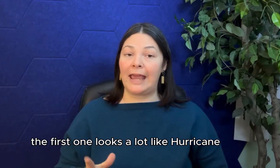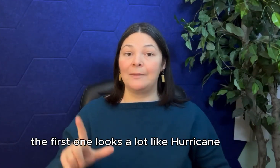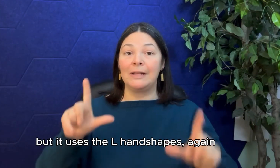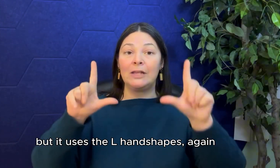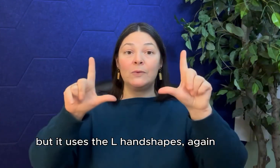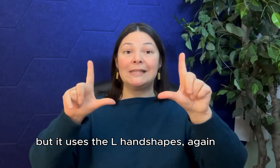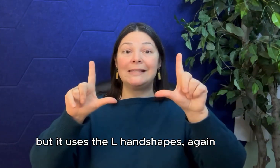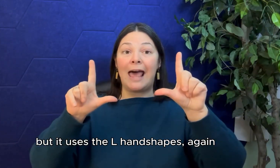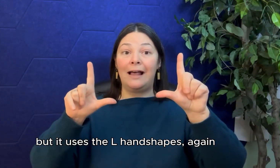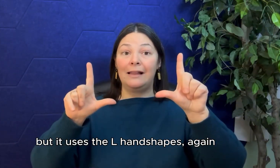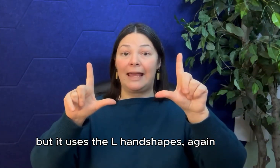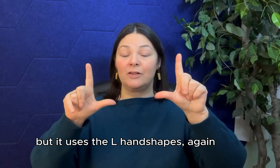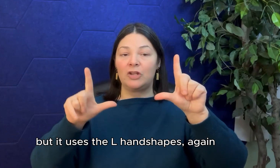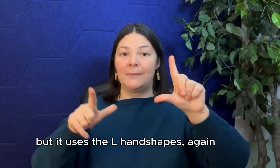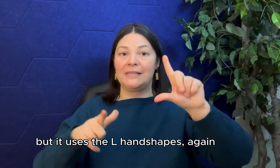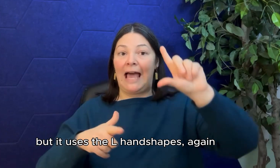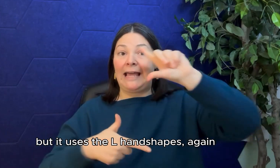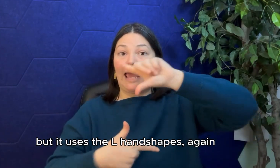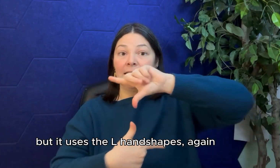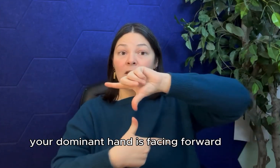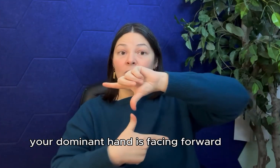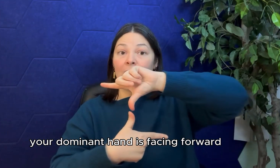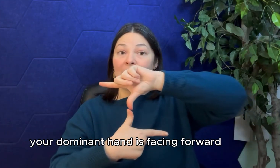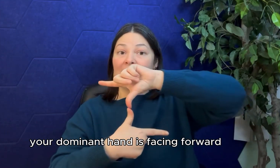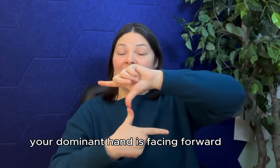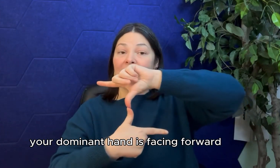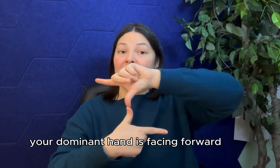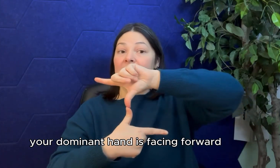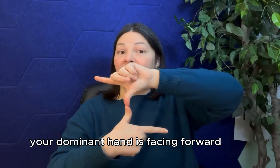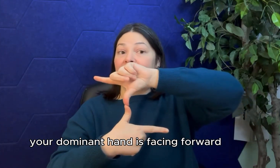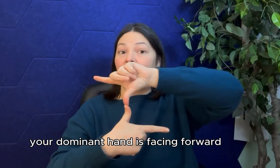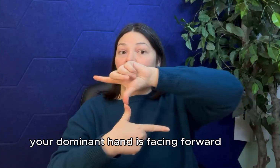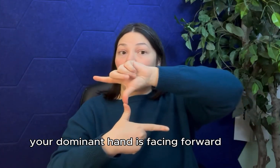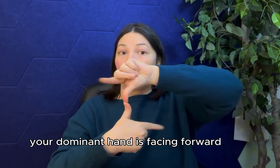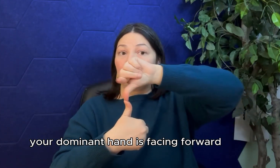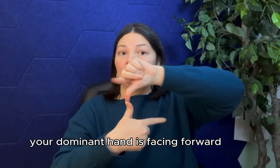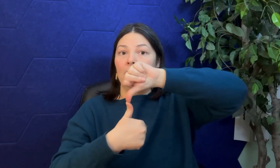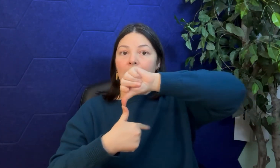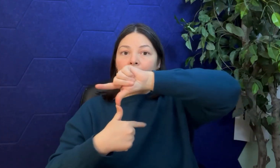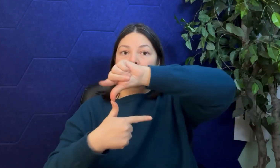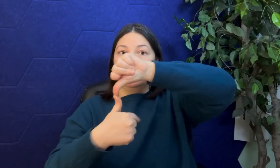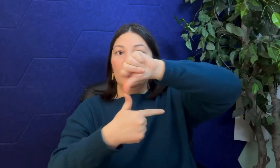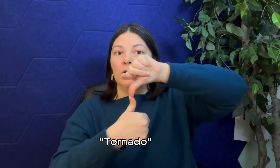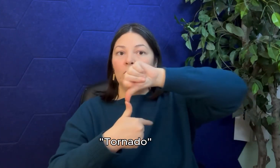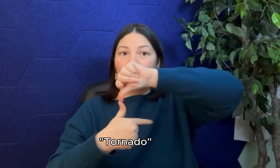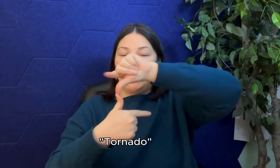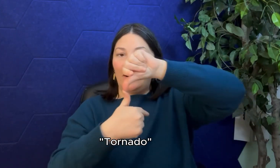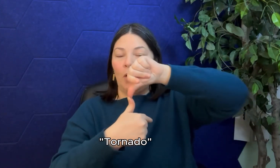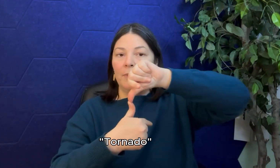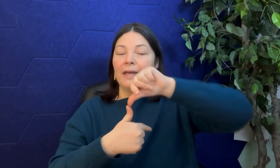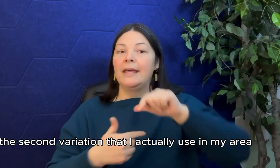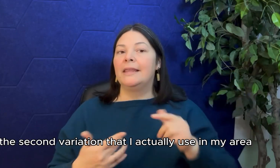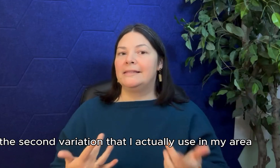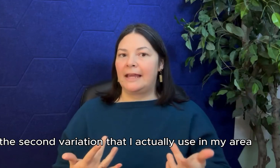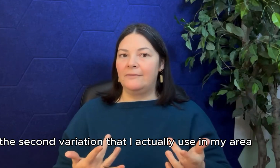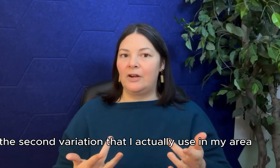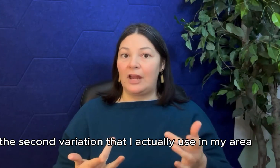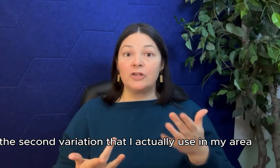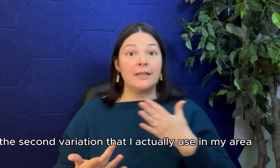but it uses the L hand shapes. Again, your dominant hand is facing forward. Tornado. The second variation that